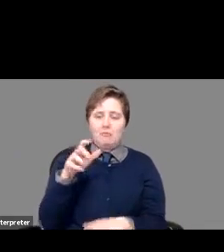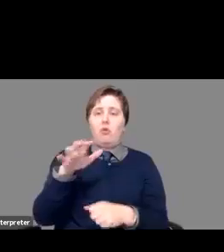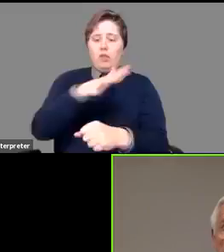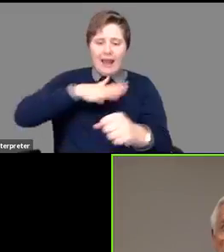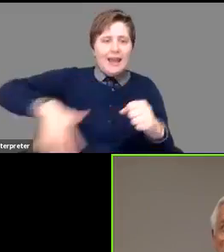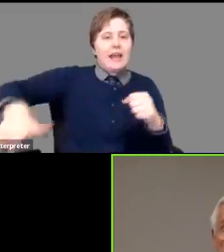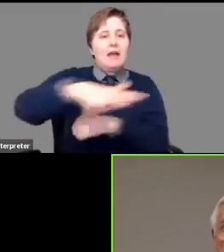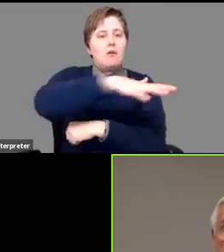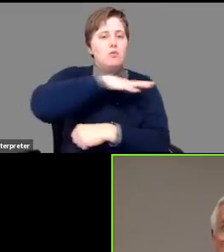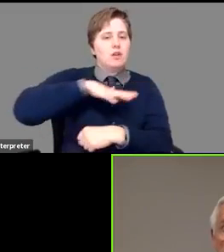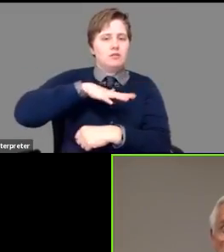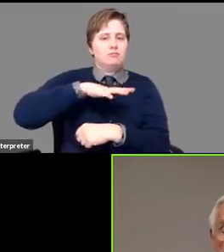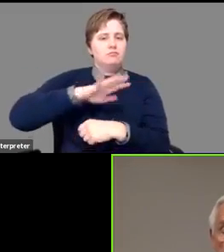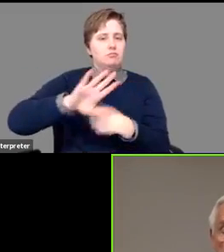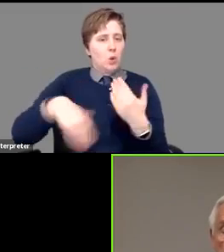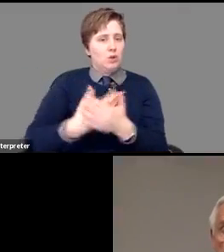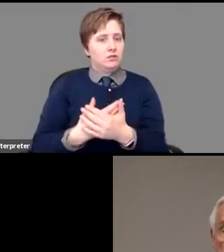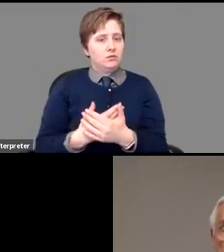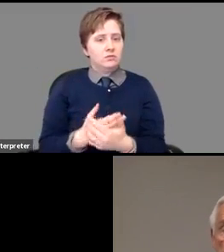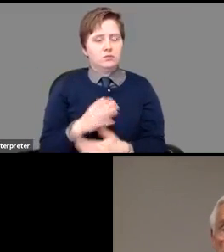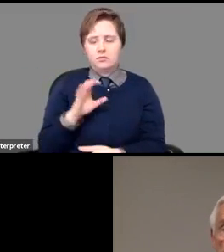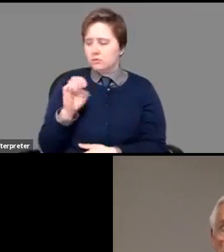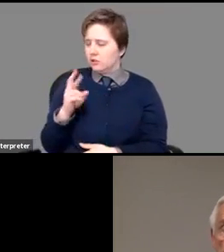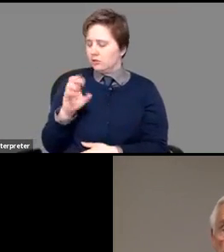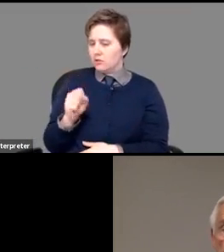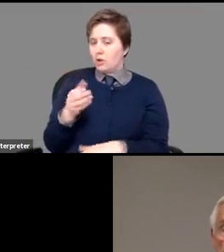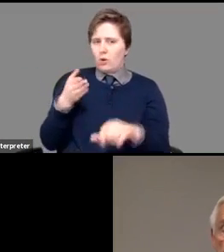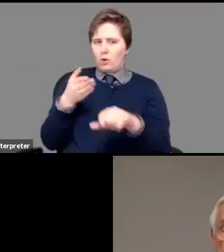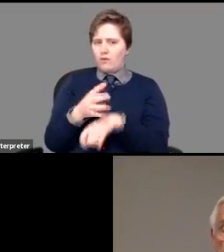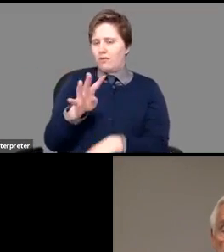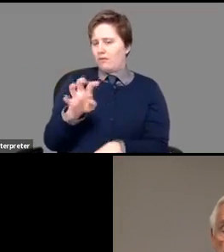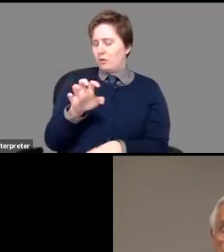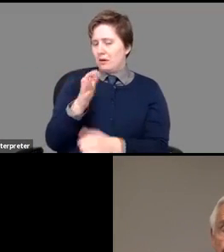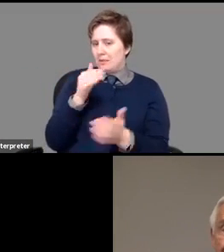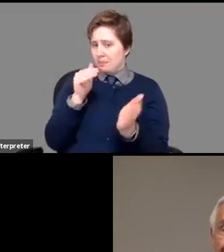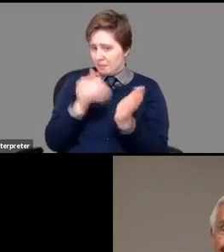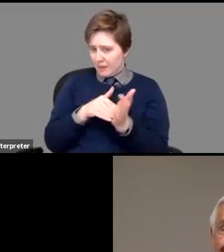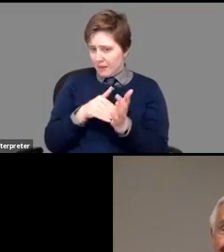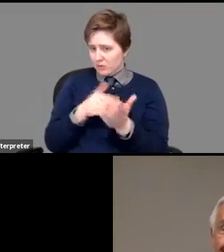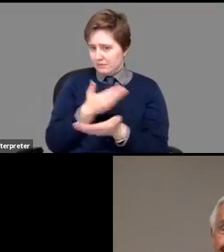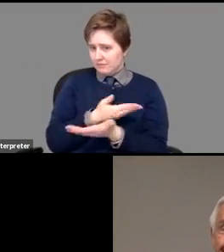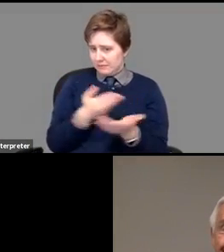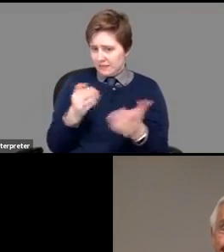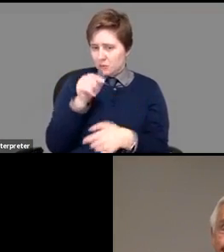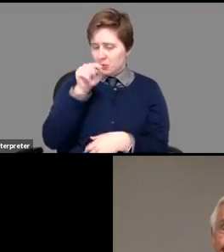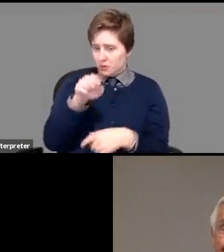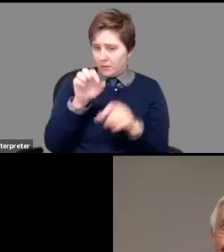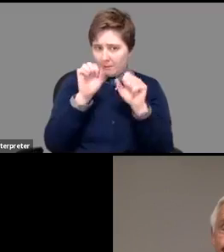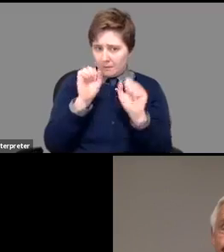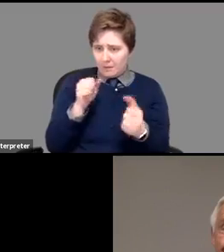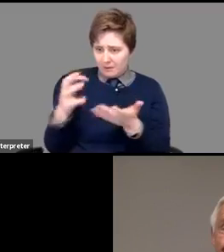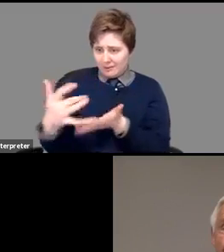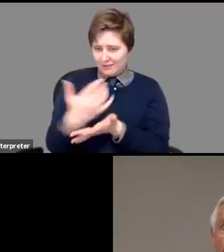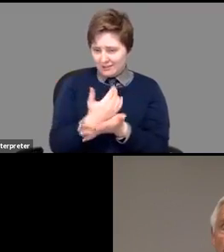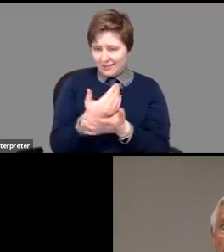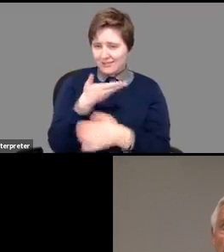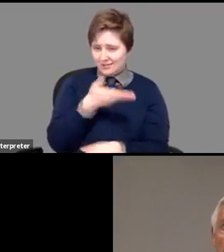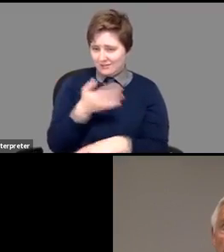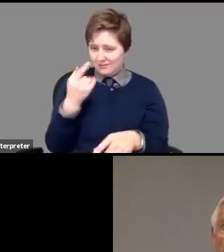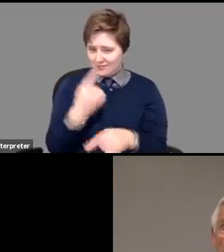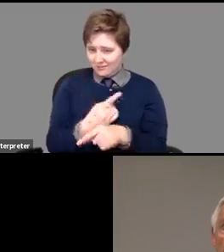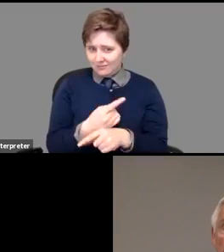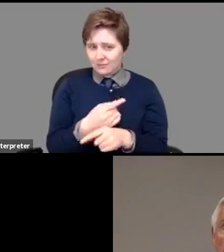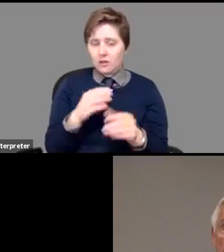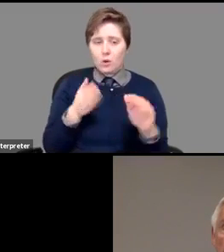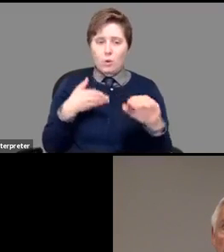So. More than 400,000 items that you have been able to collect there, and